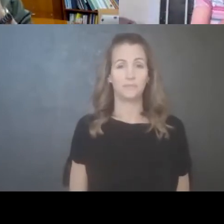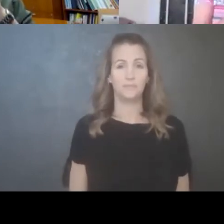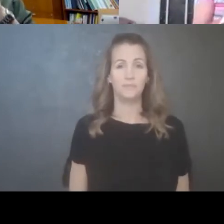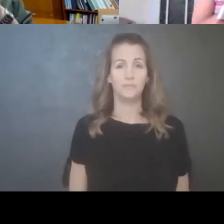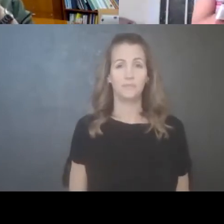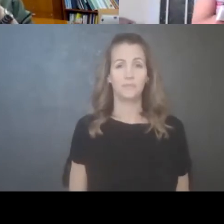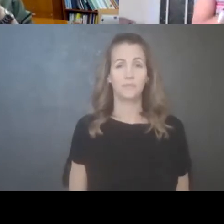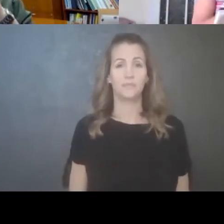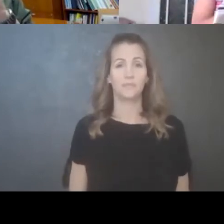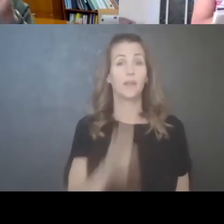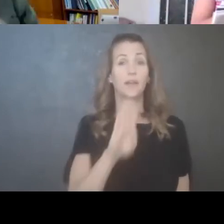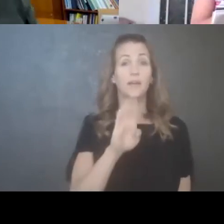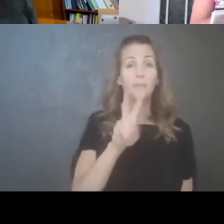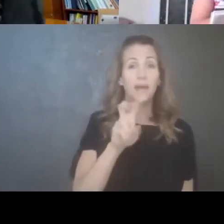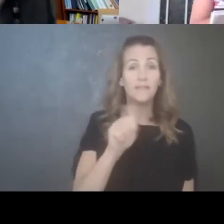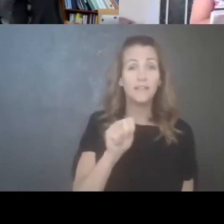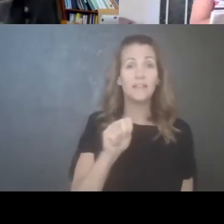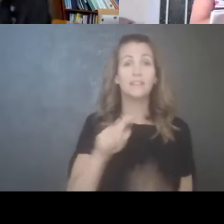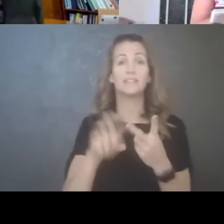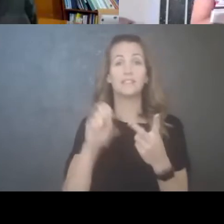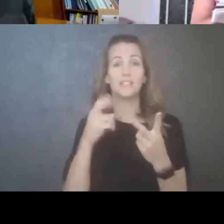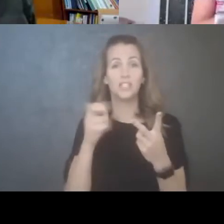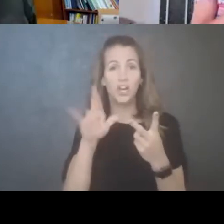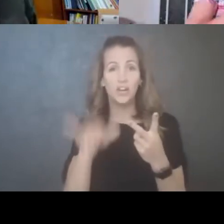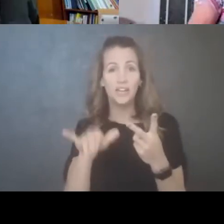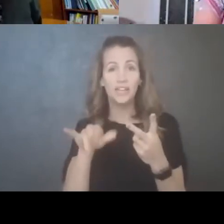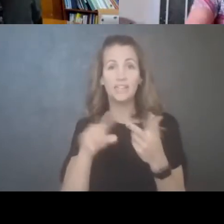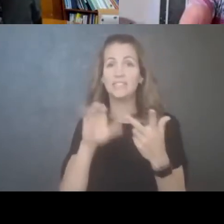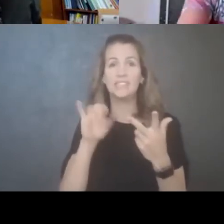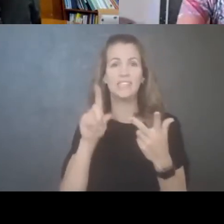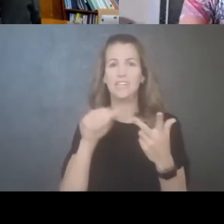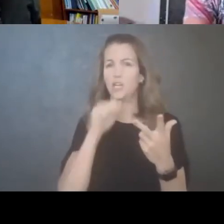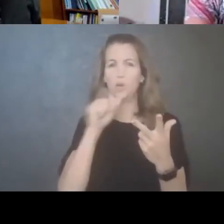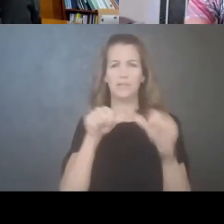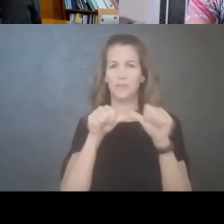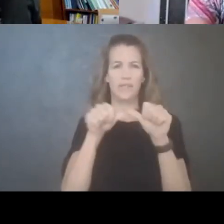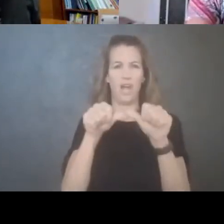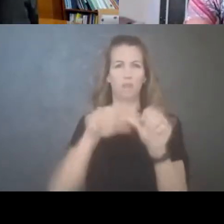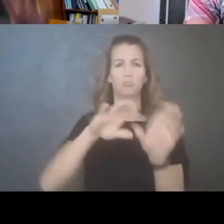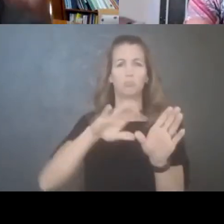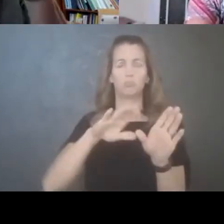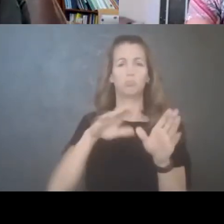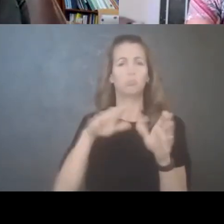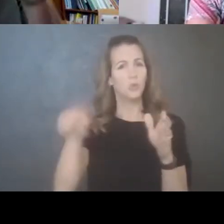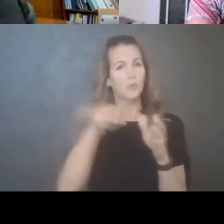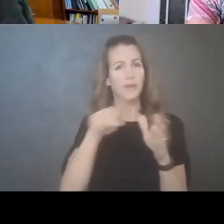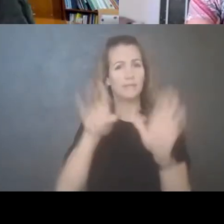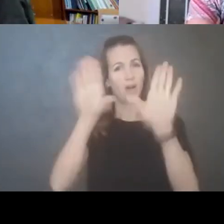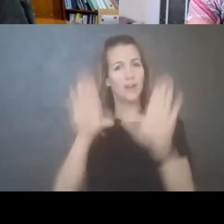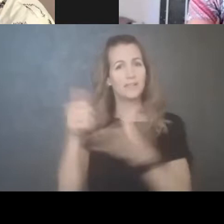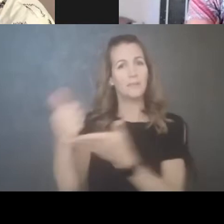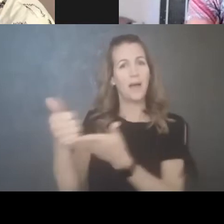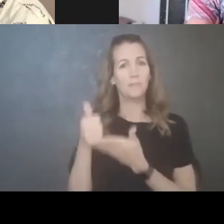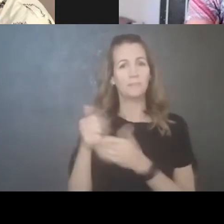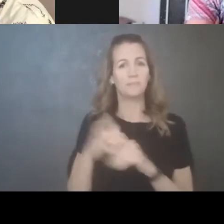you guys, Bevan, Sherry, Cindy, I want to thank you all for helping. You don't need to stay on. It's okay. So you guys have been amazing to help. So it's completely